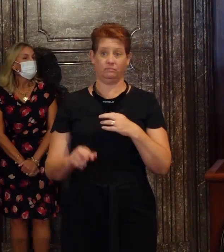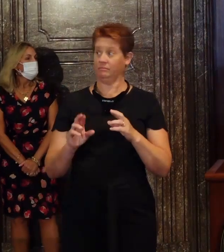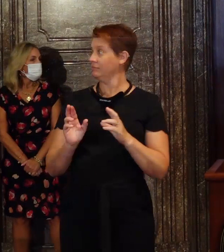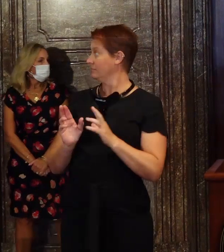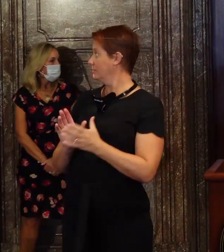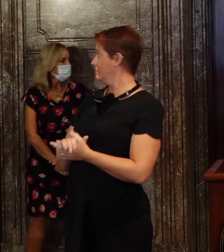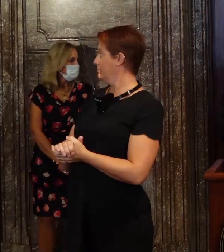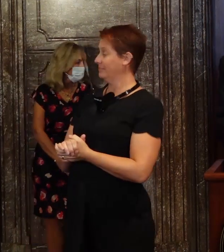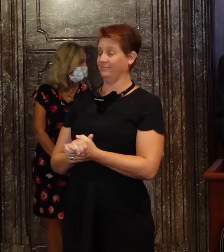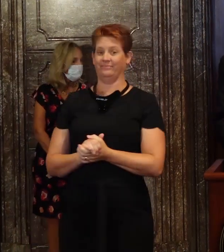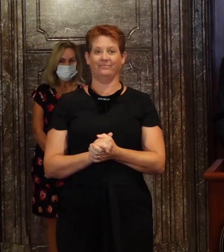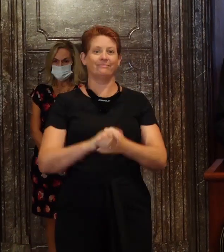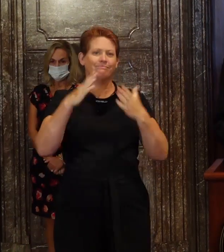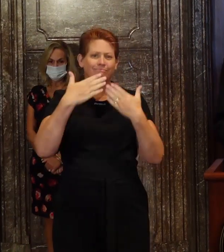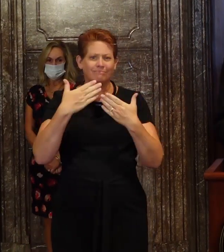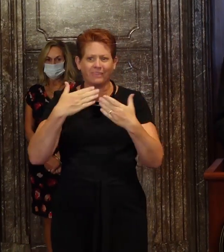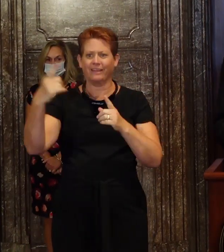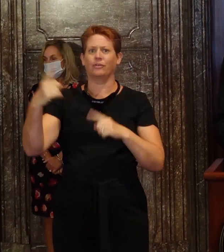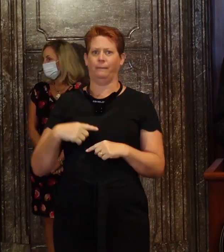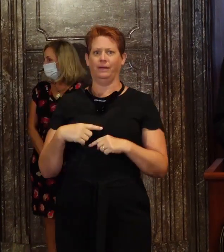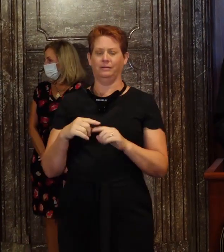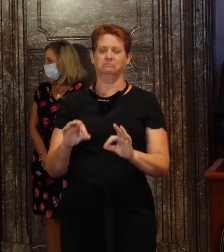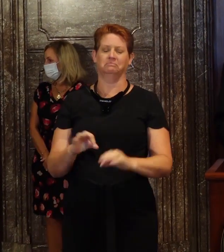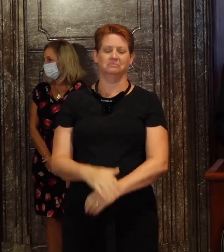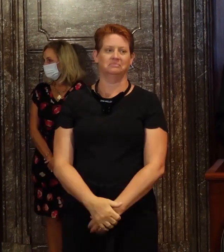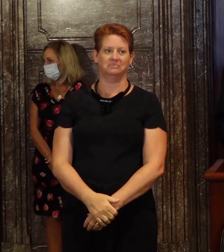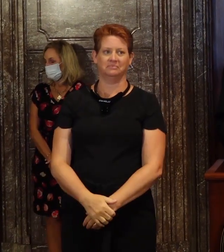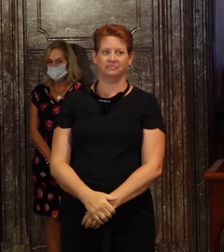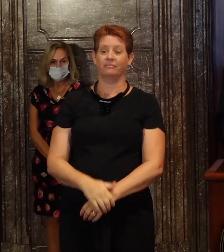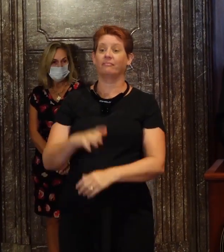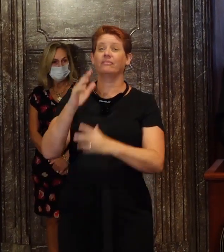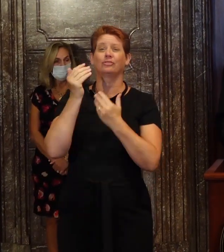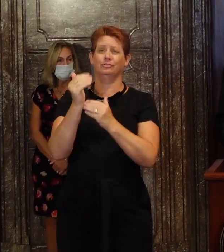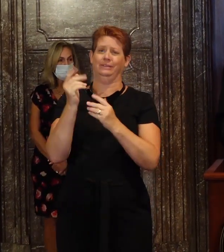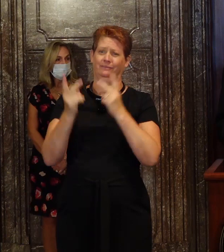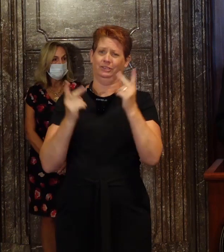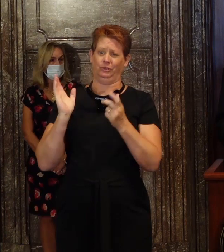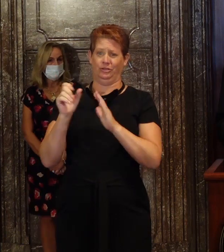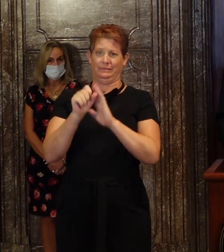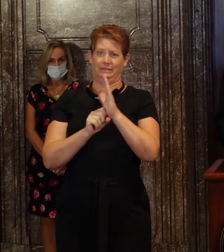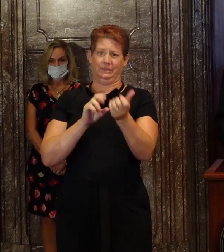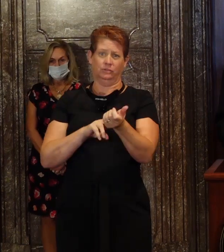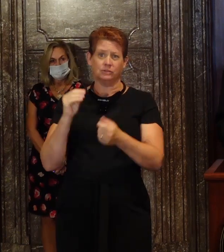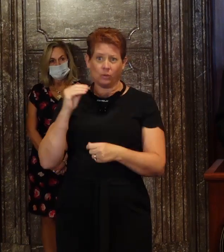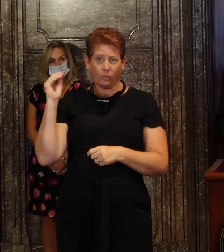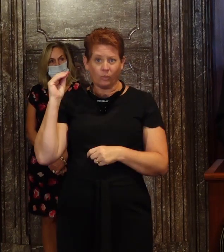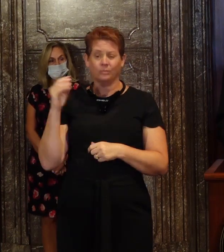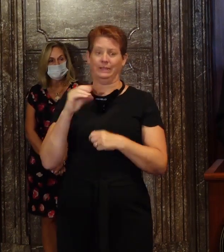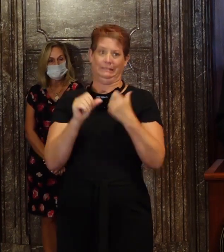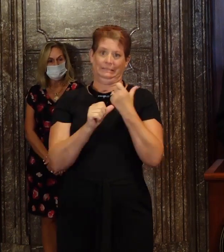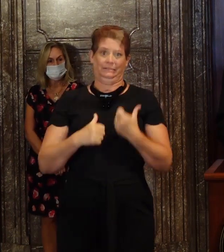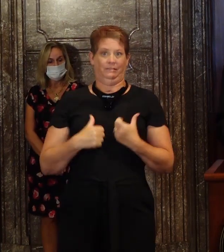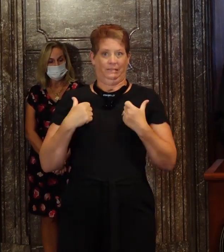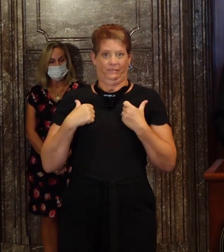Everybody ready? Y'all, thank you for coming. Restricting visitation to our state's nursing homes and